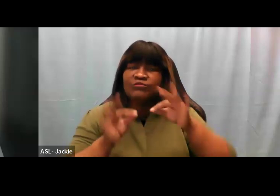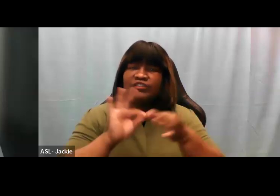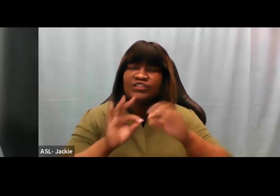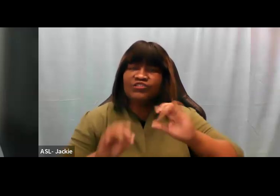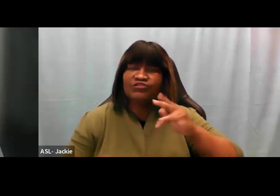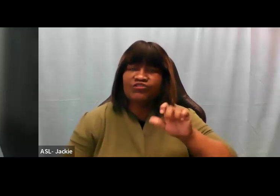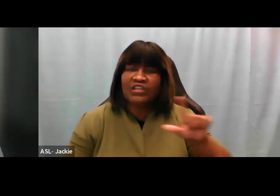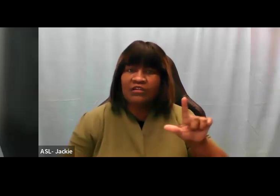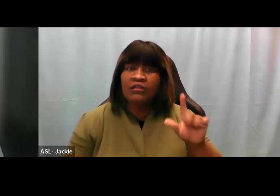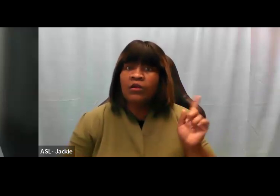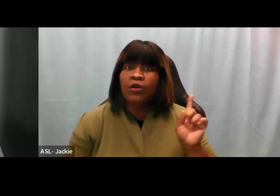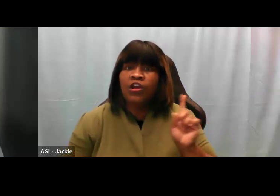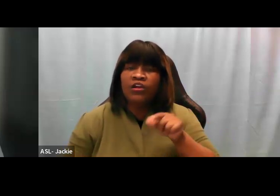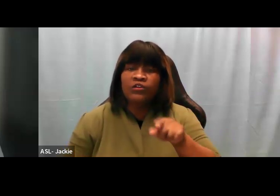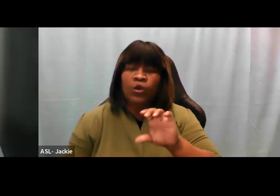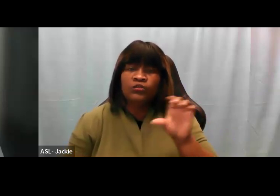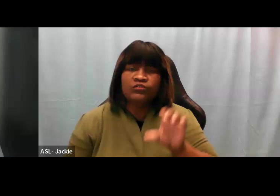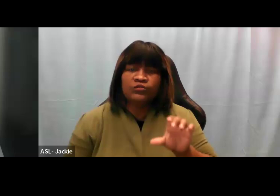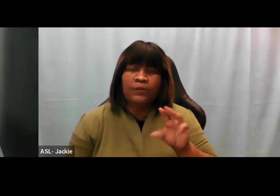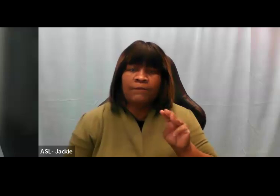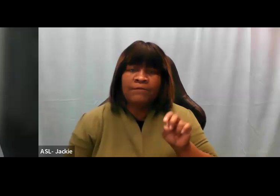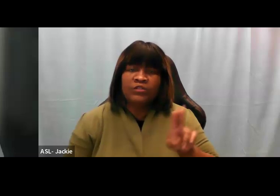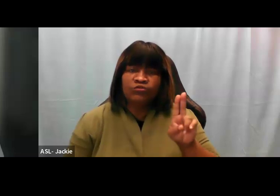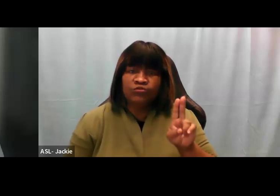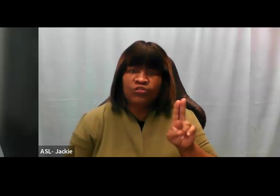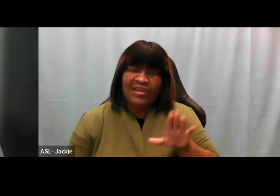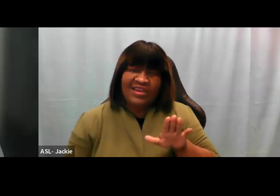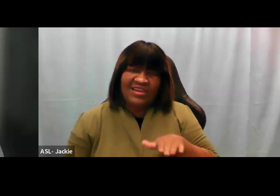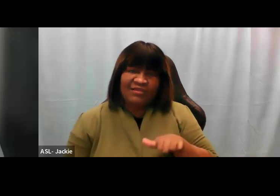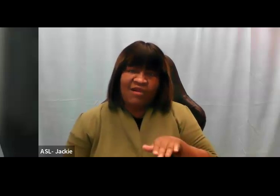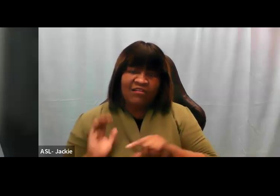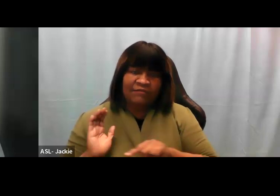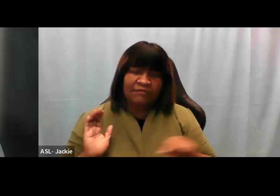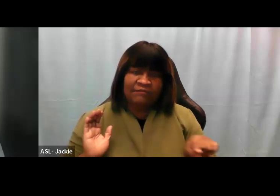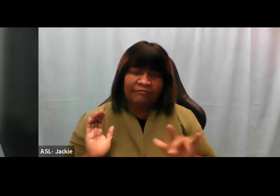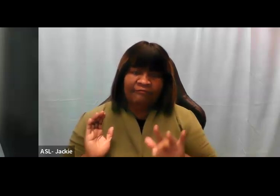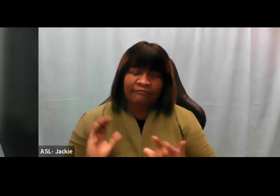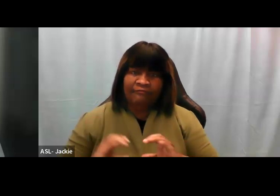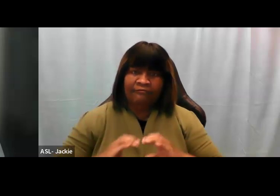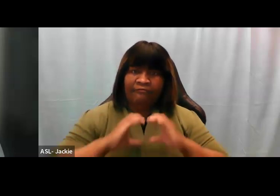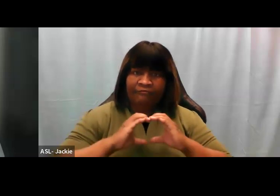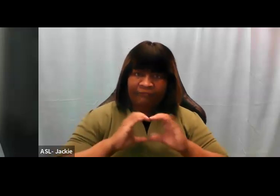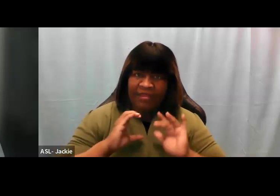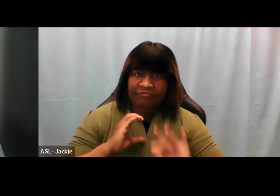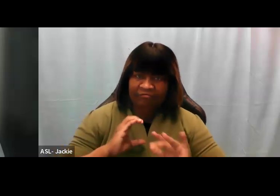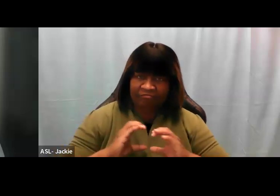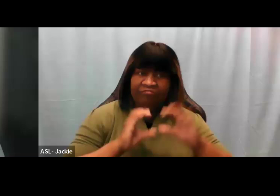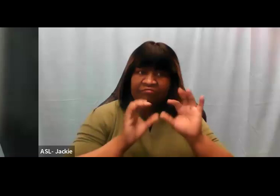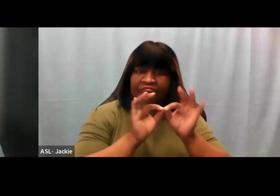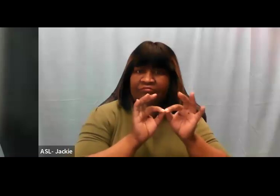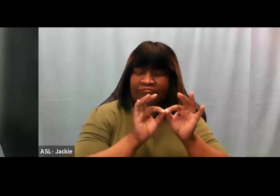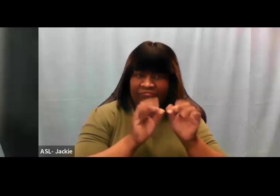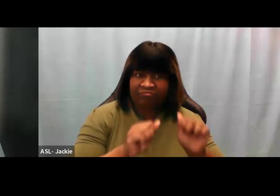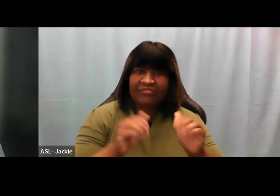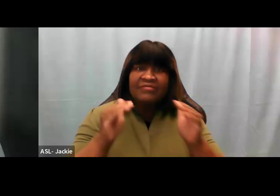channel, which you can find in your Zoom menu at the bottom of your screen. We also have